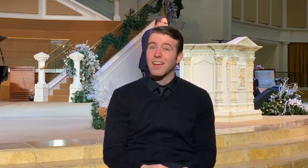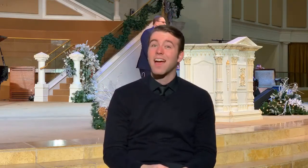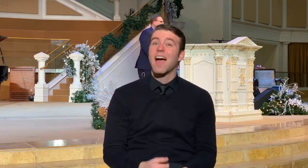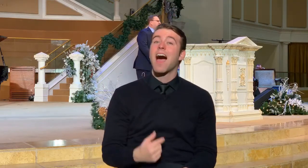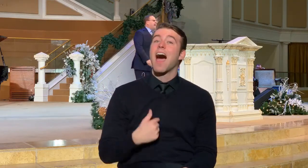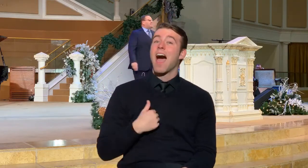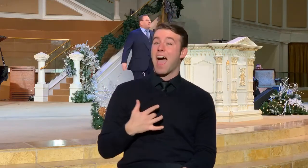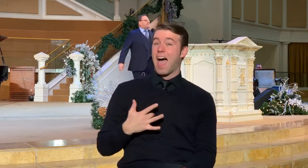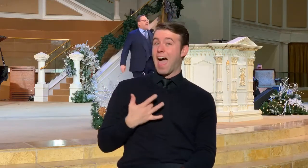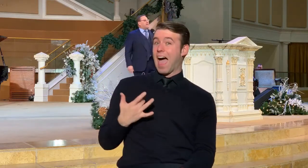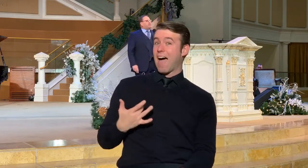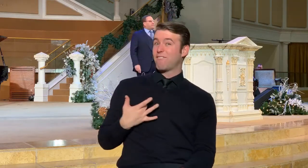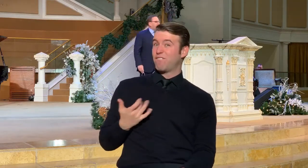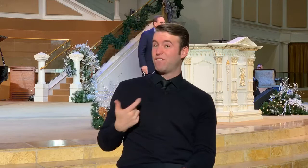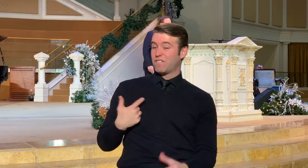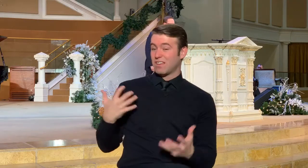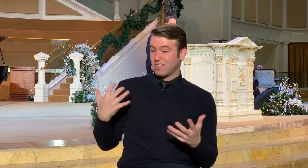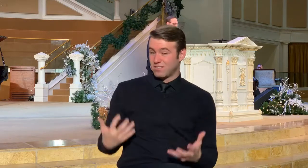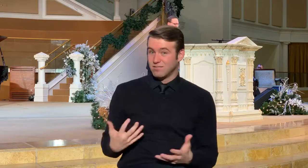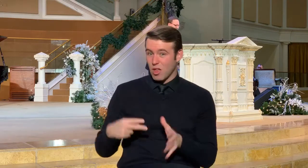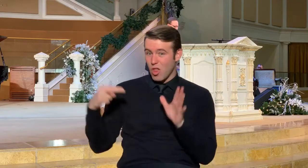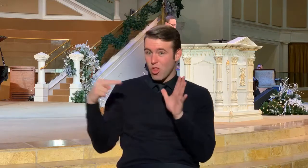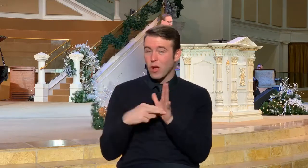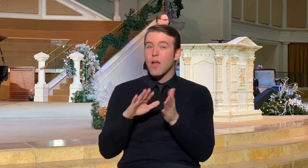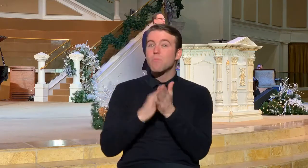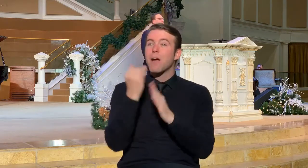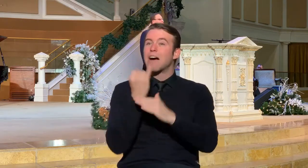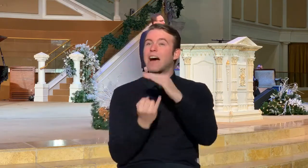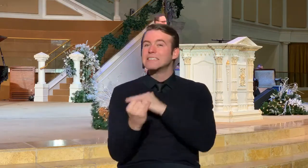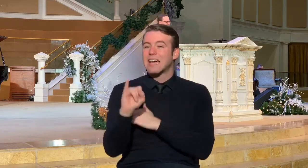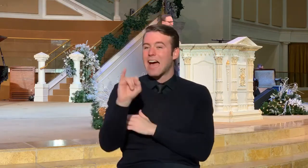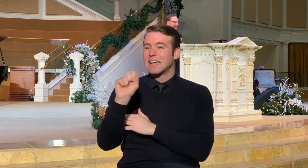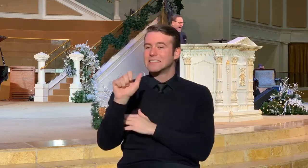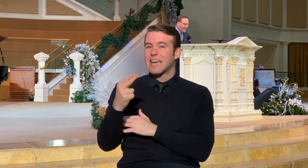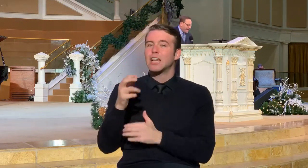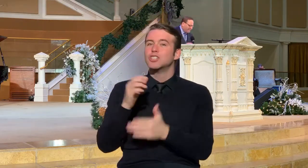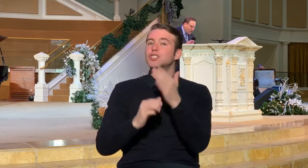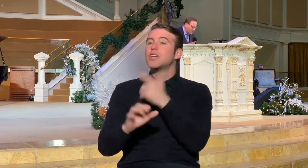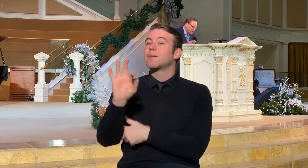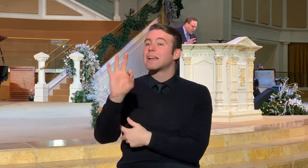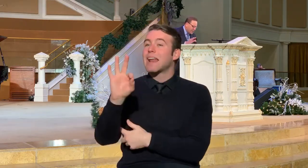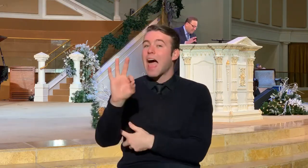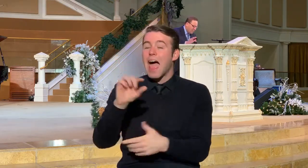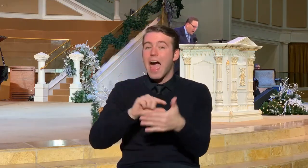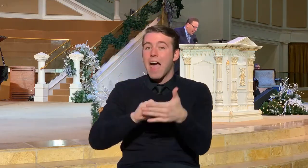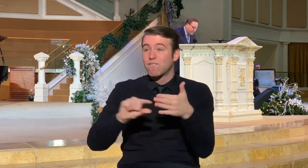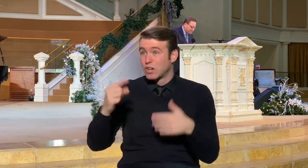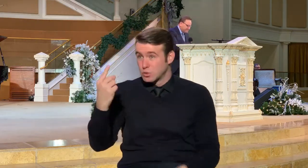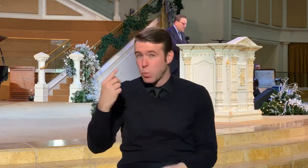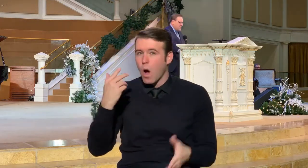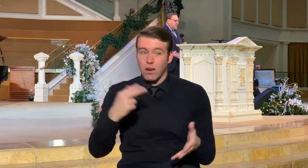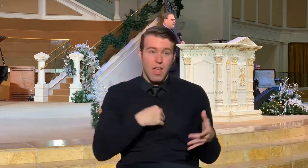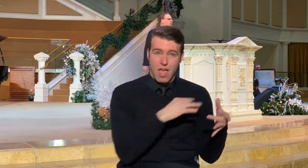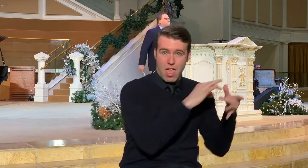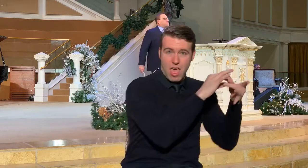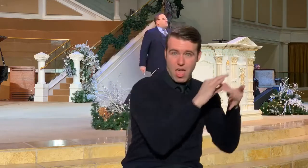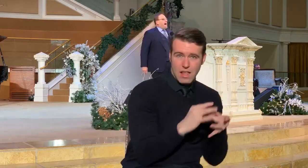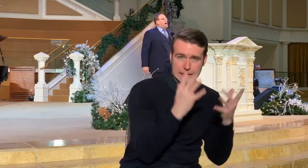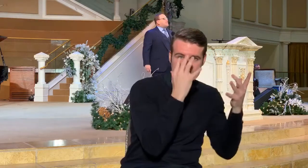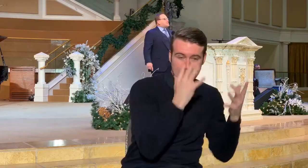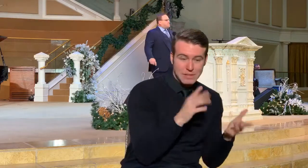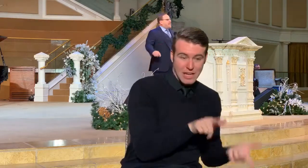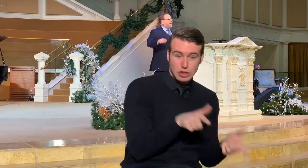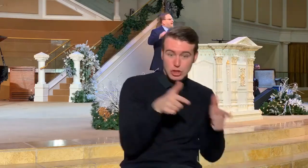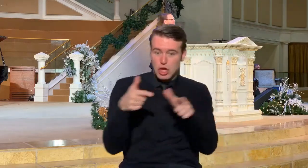I feel a need to take you to the book of Isaiah, chapter 9 and verse number 1. Notice